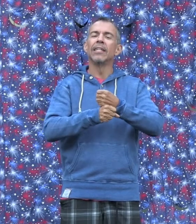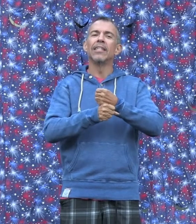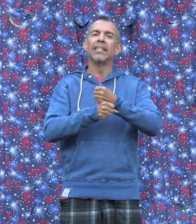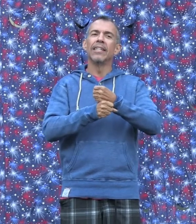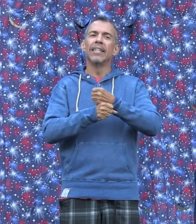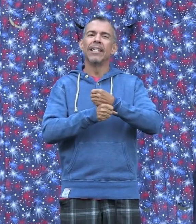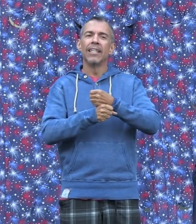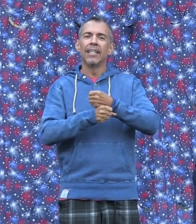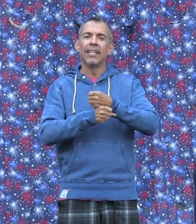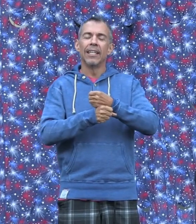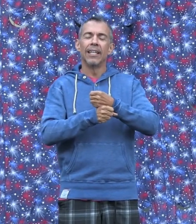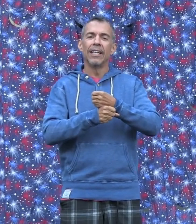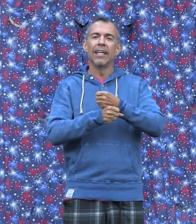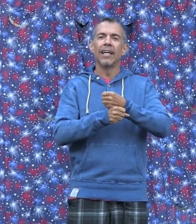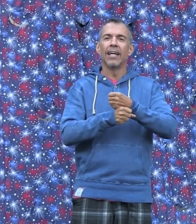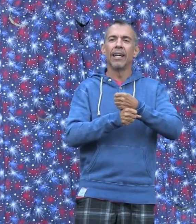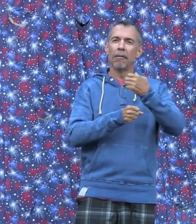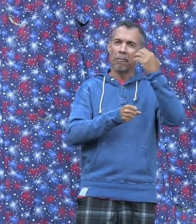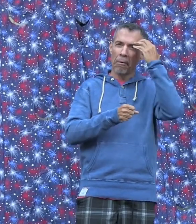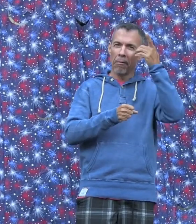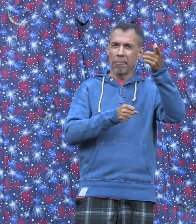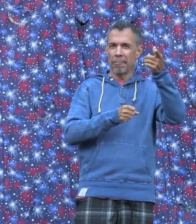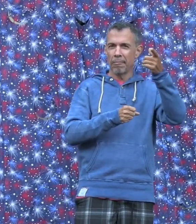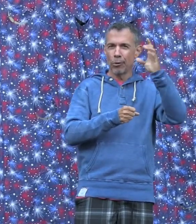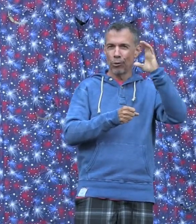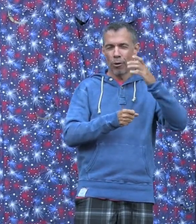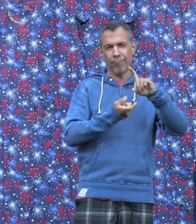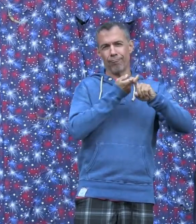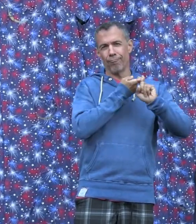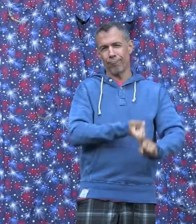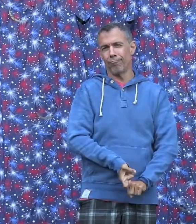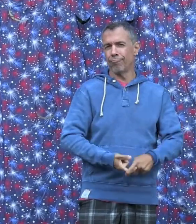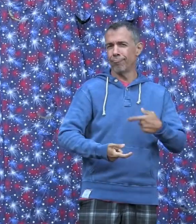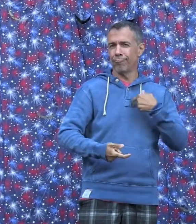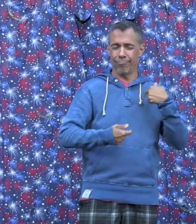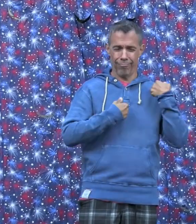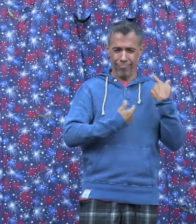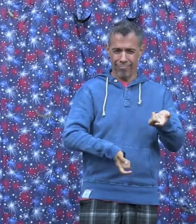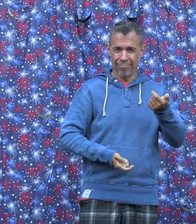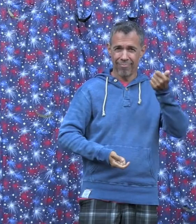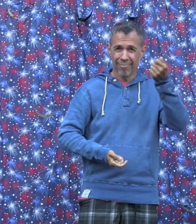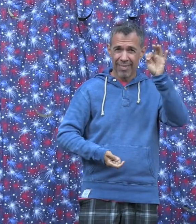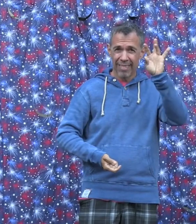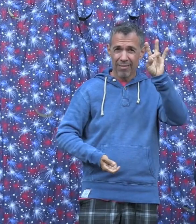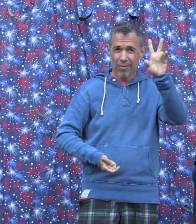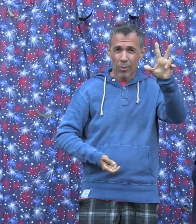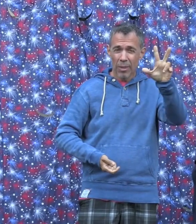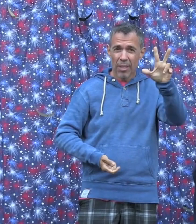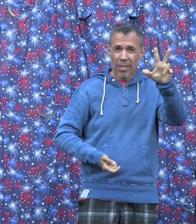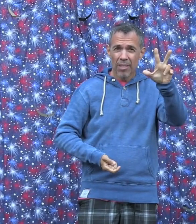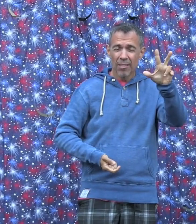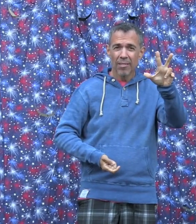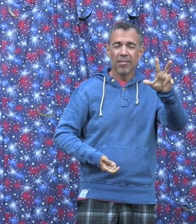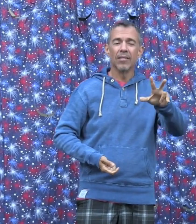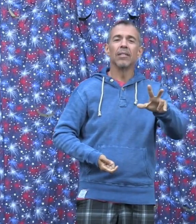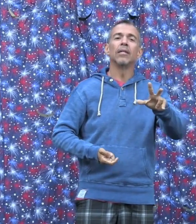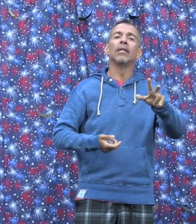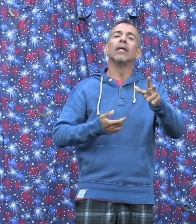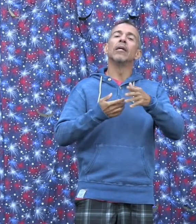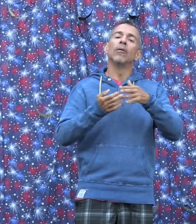so, and you know Charlotte, dear friend since 1973.